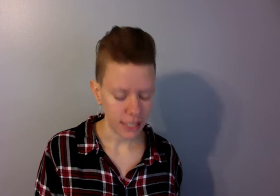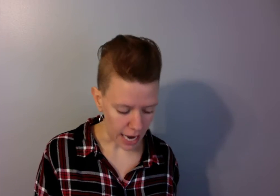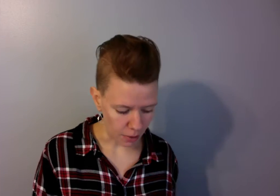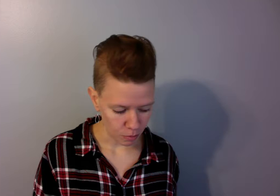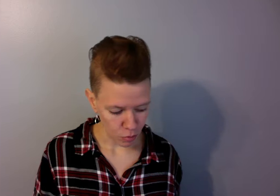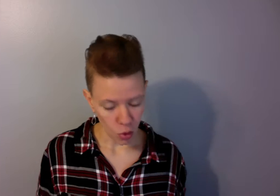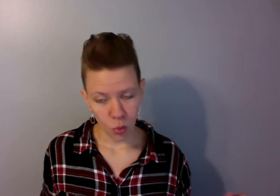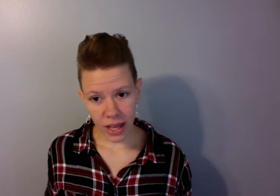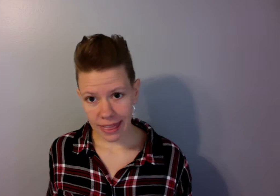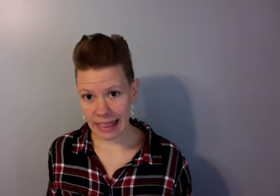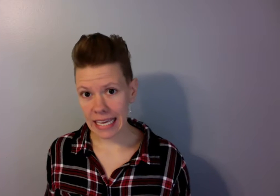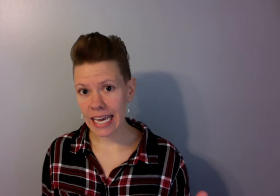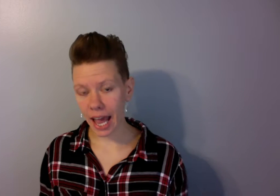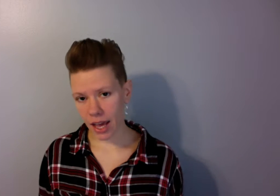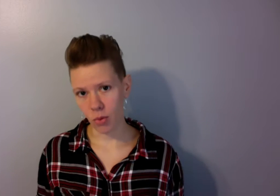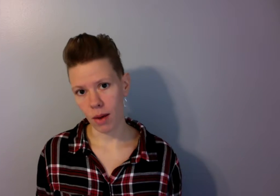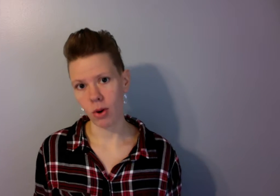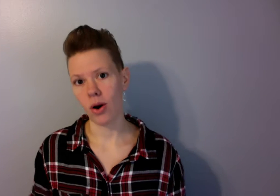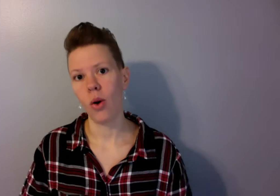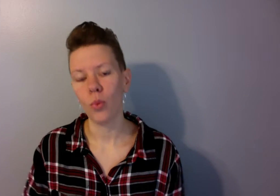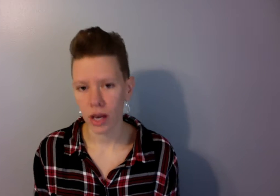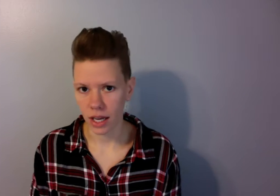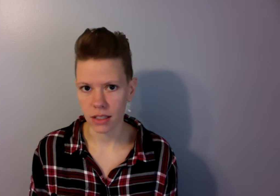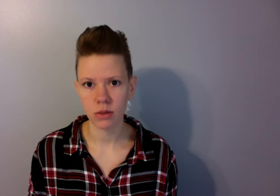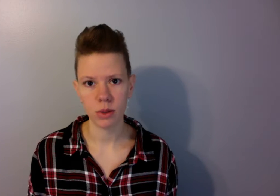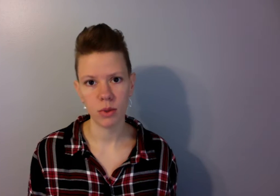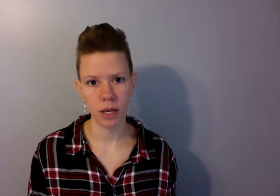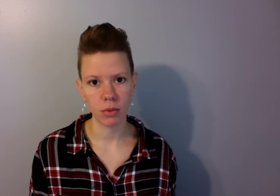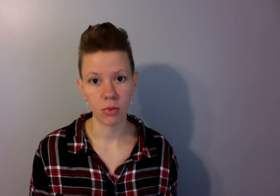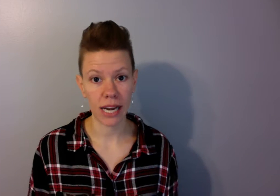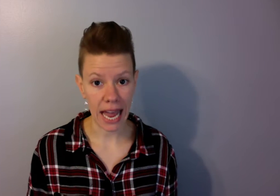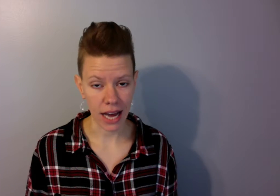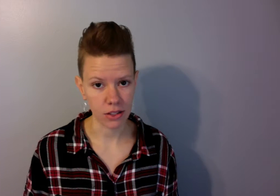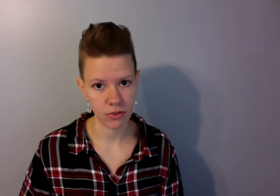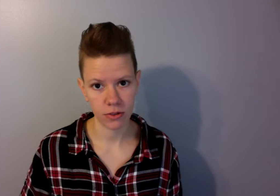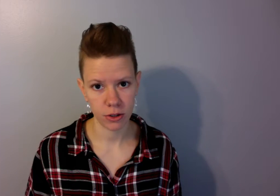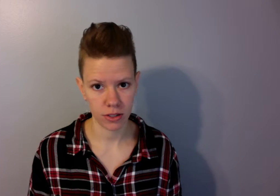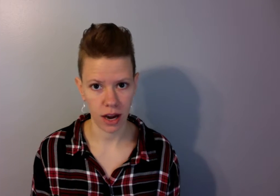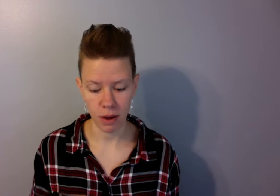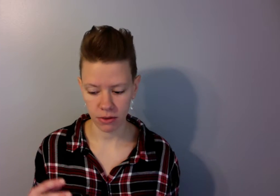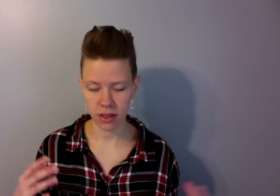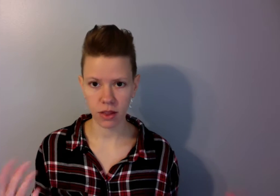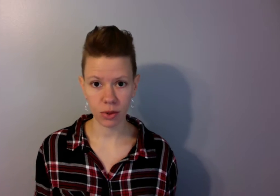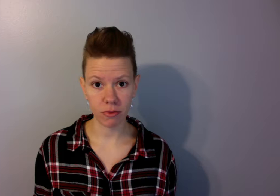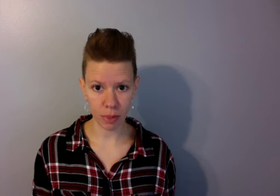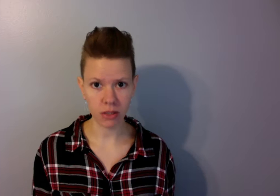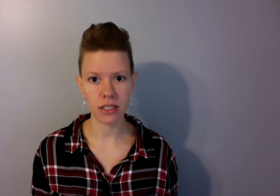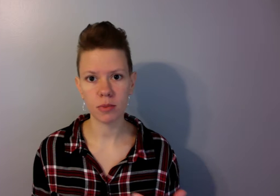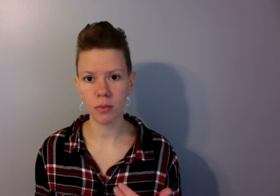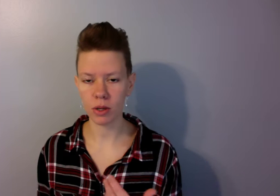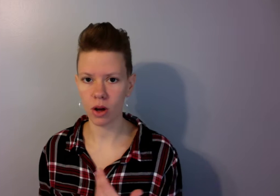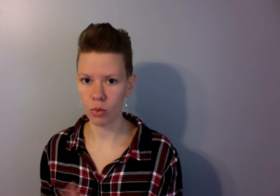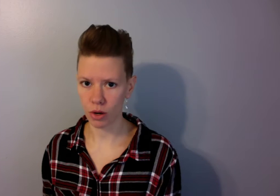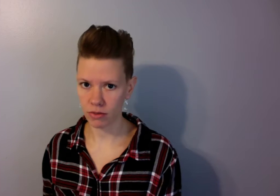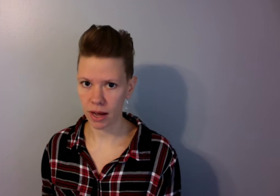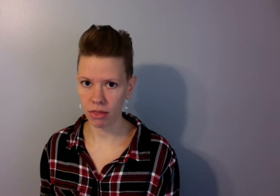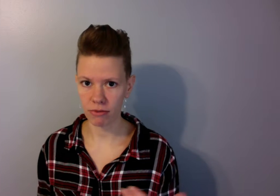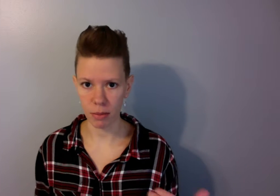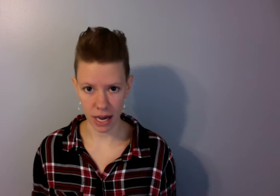day. With the Aweber winnings, we would be able to run ads for the first time. Everything that we've built has been built on word of mouth from